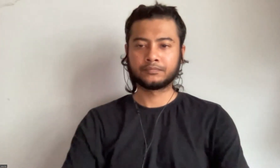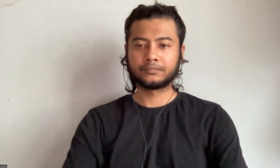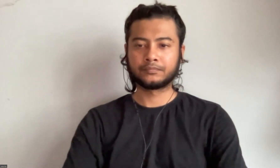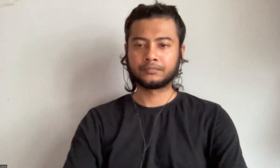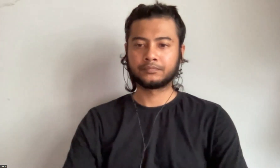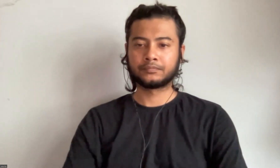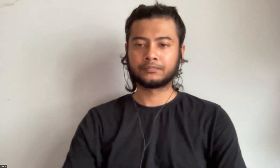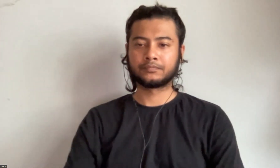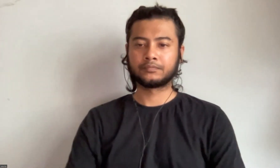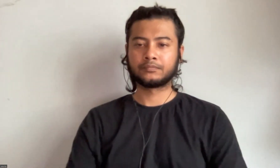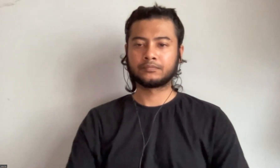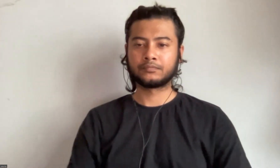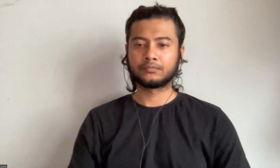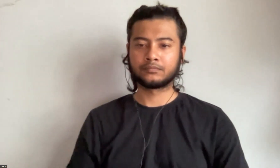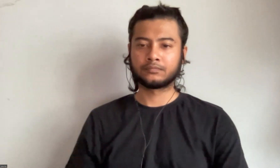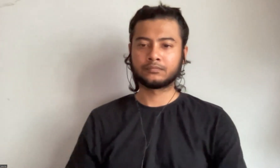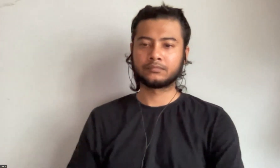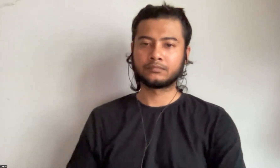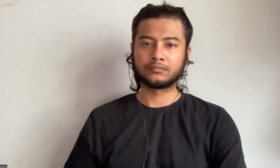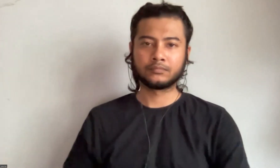Is it okay, Saurabh Prabhu? Is it visible?